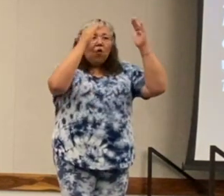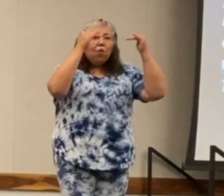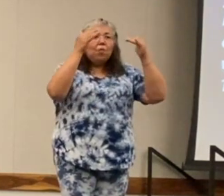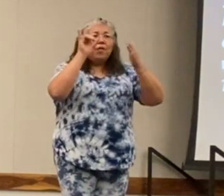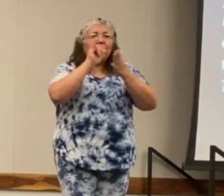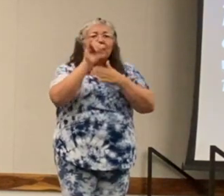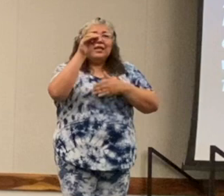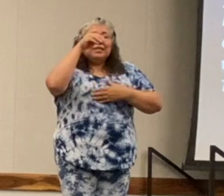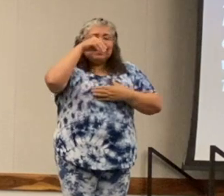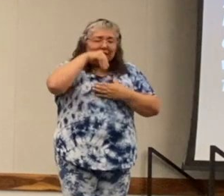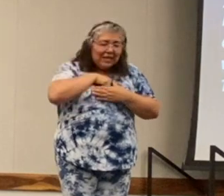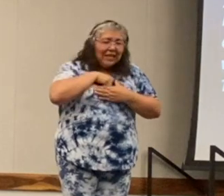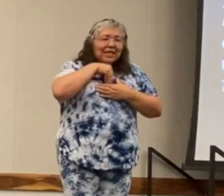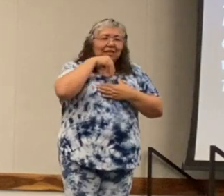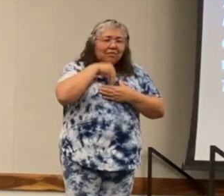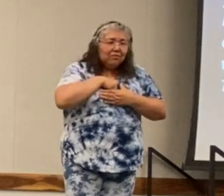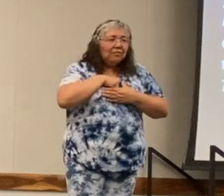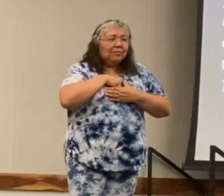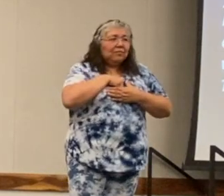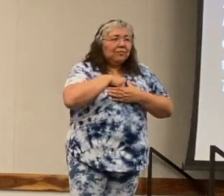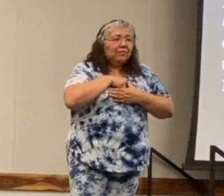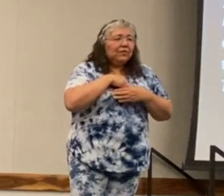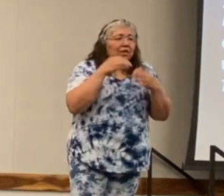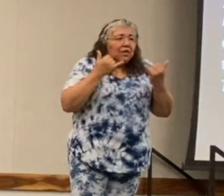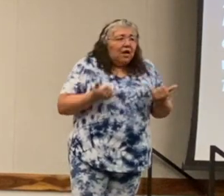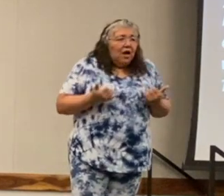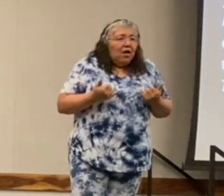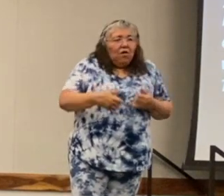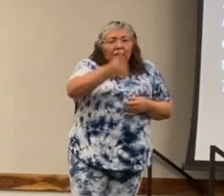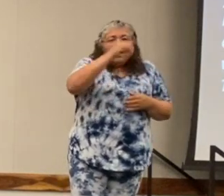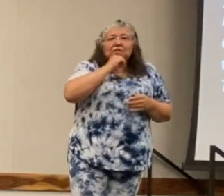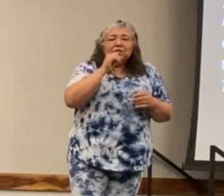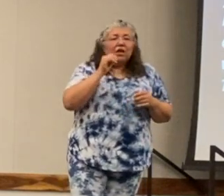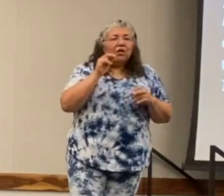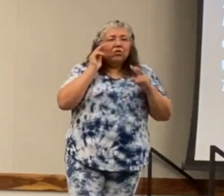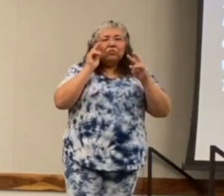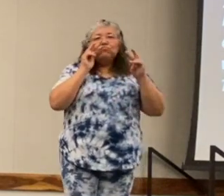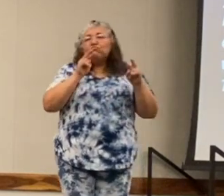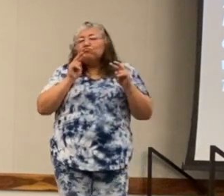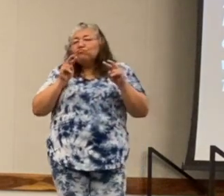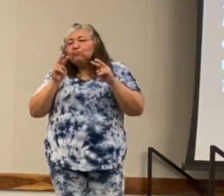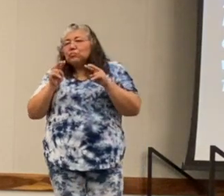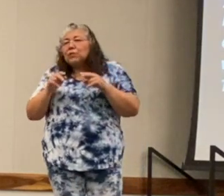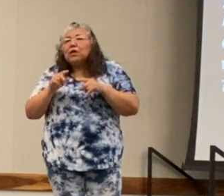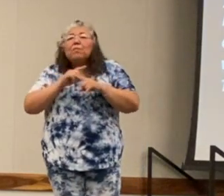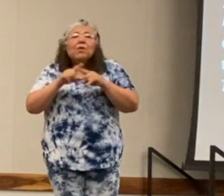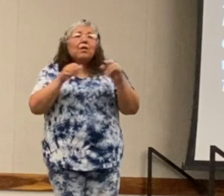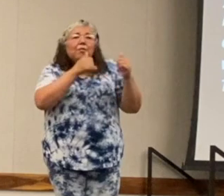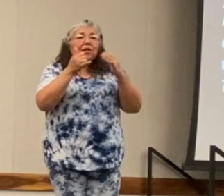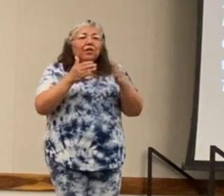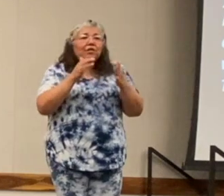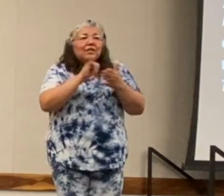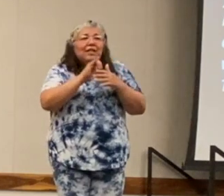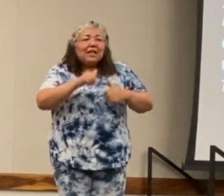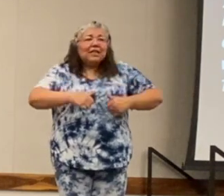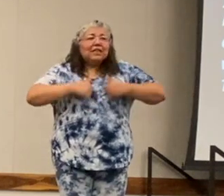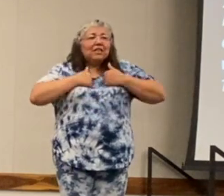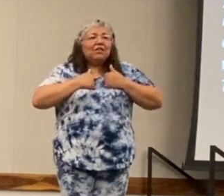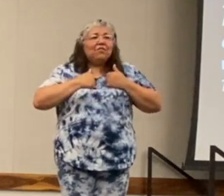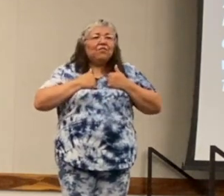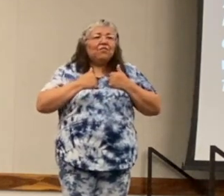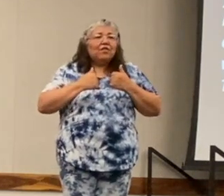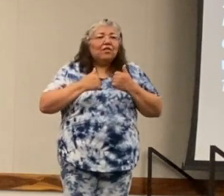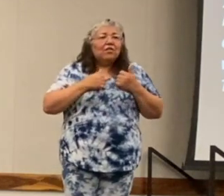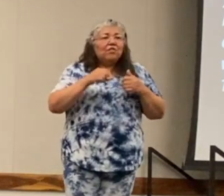in you. God is not looking for spectators, but players who live for their king